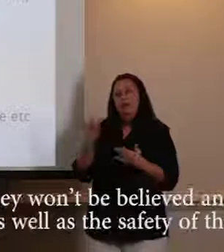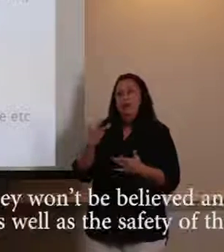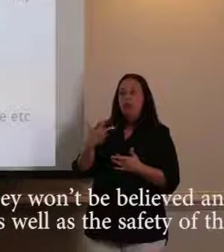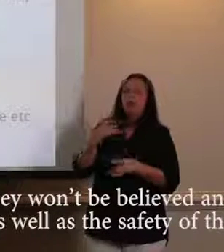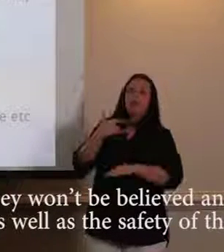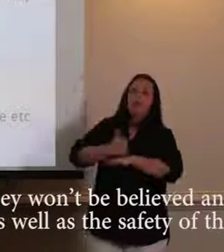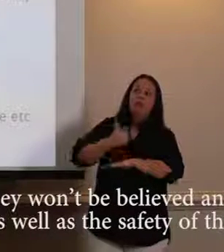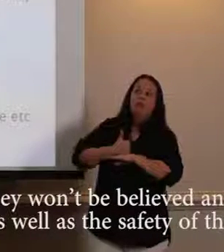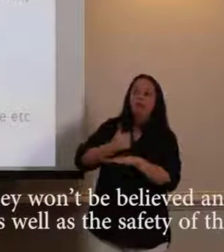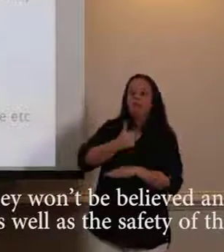abuse.